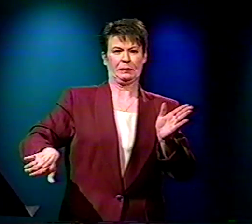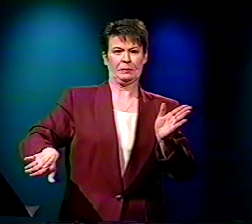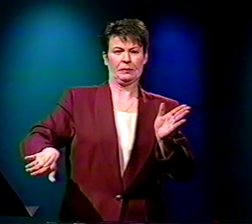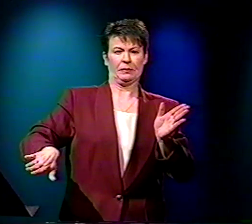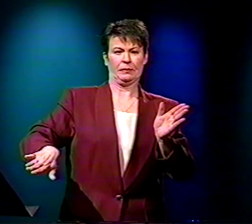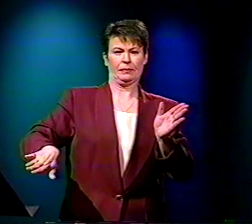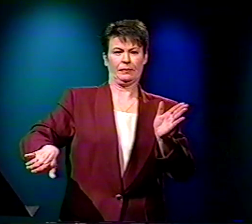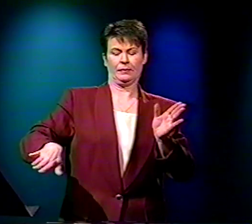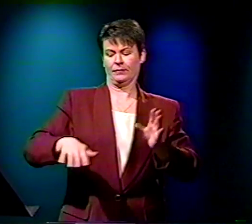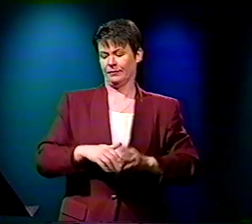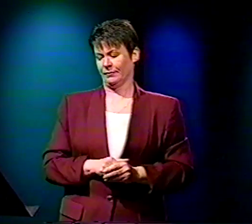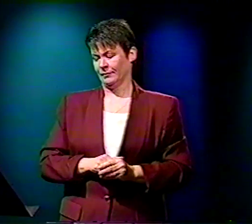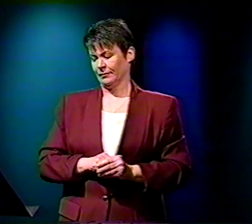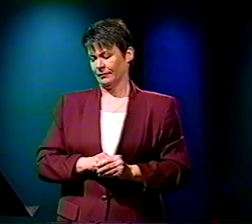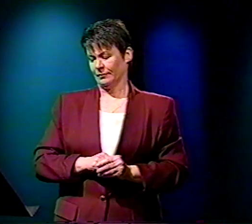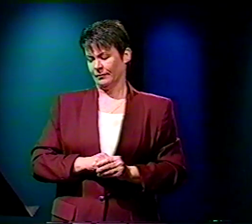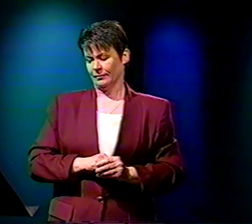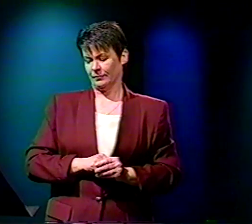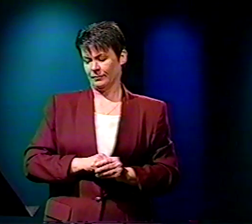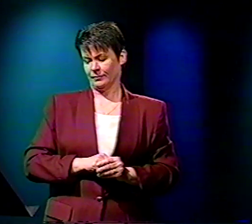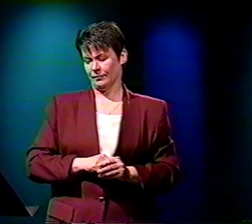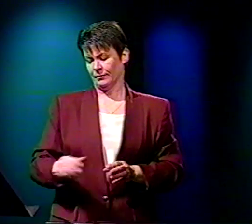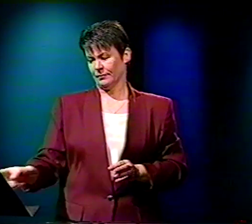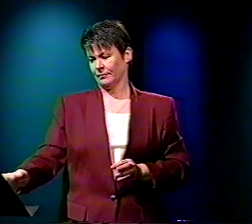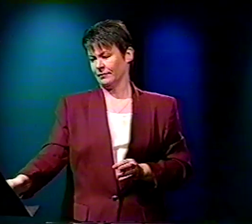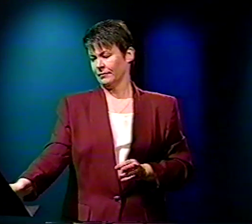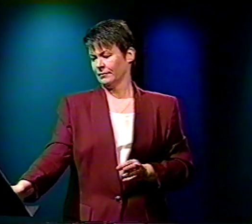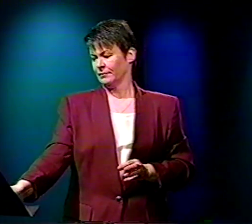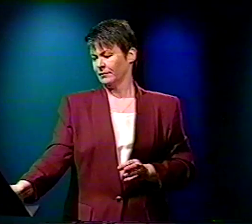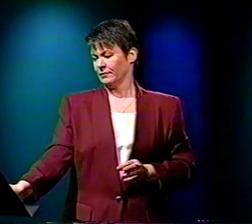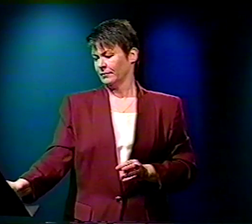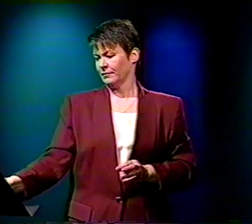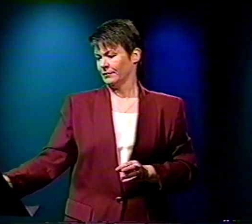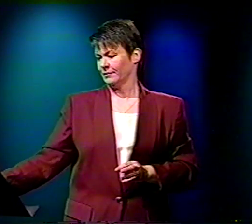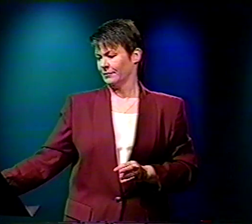visible and they're far less important than any other members of the audience.